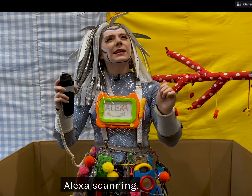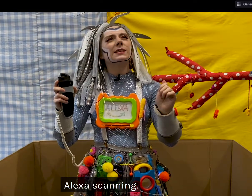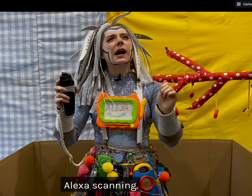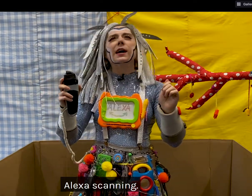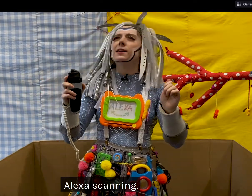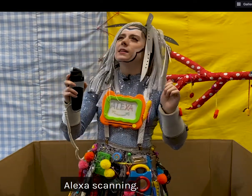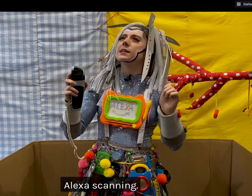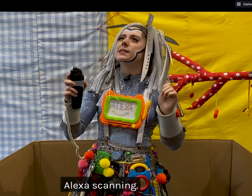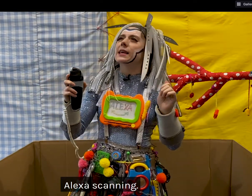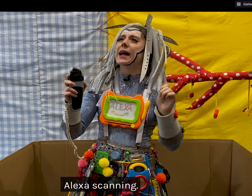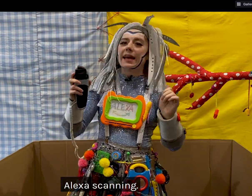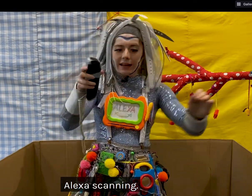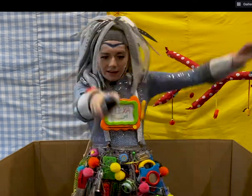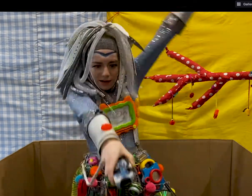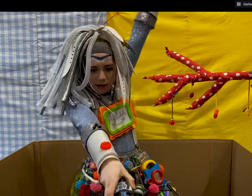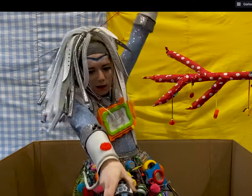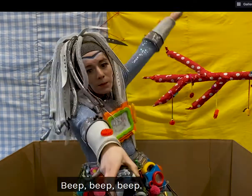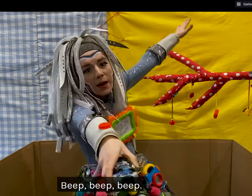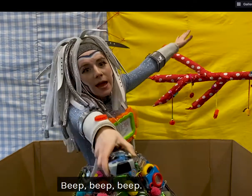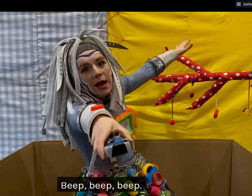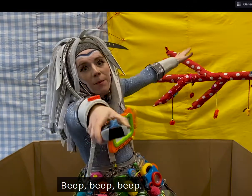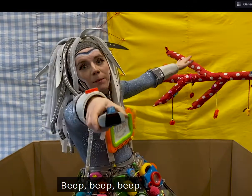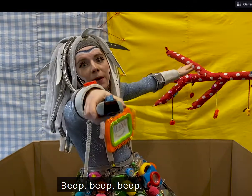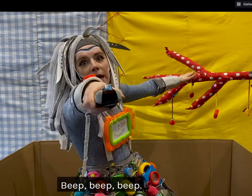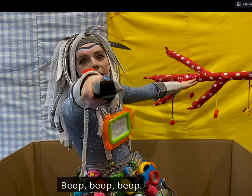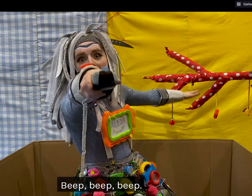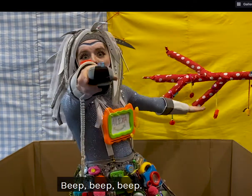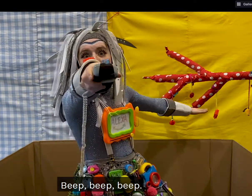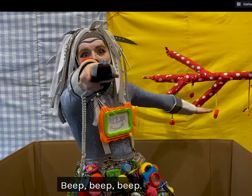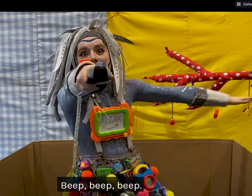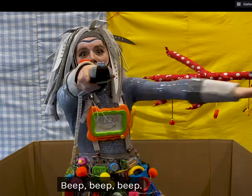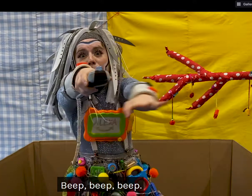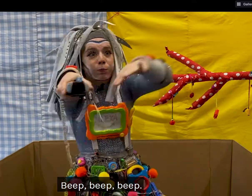Alexa, scanning. Beep, beep, beep.